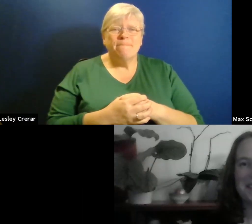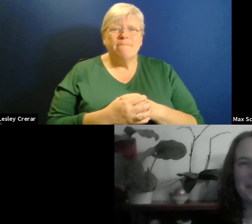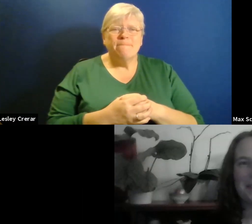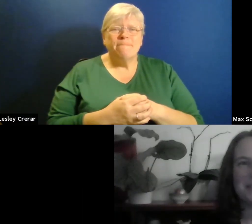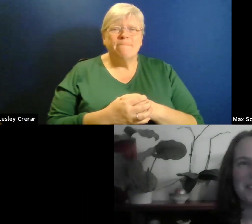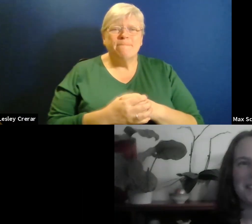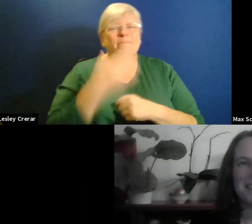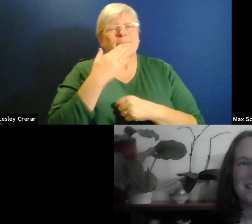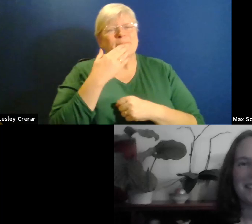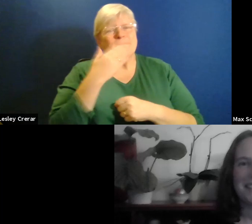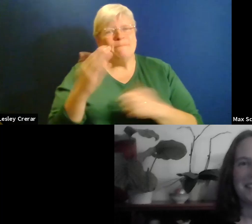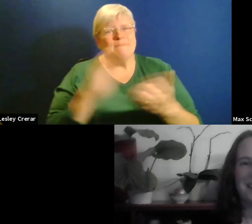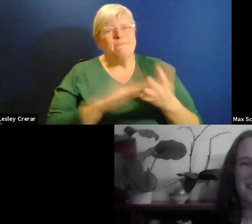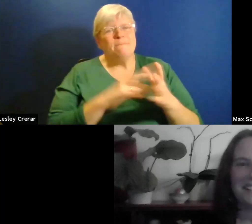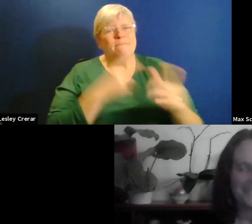Thanks very much, Max.